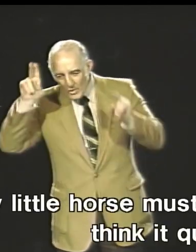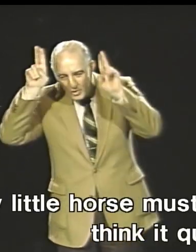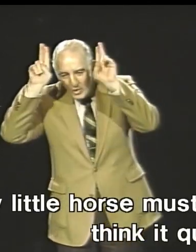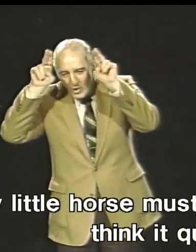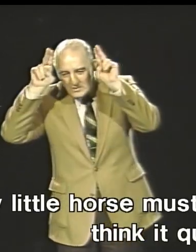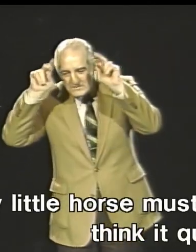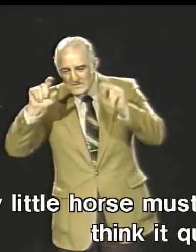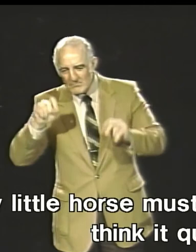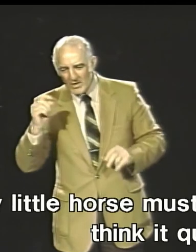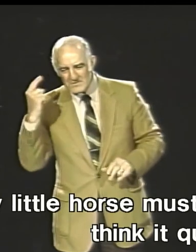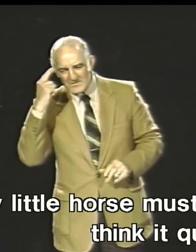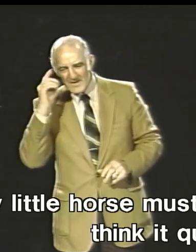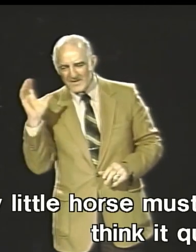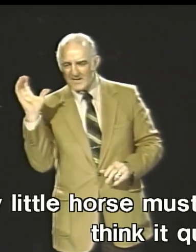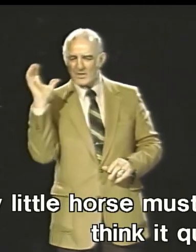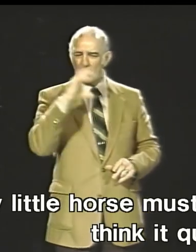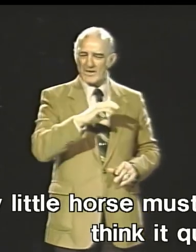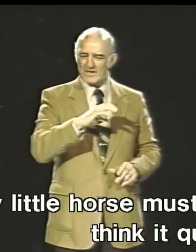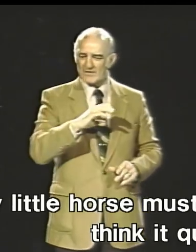My little horse must think it queer